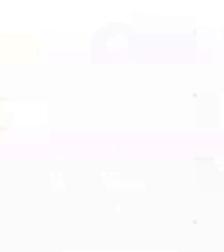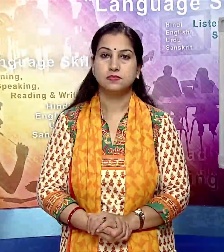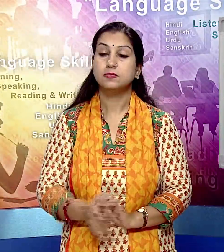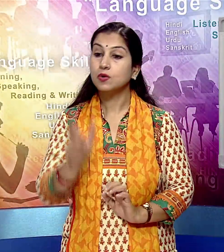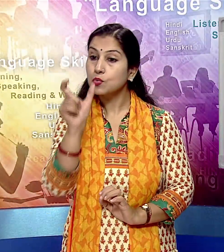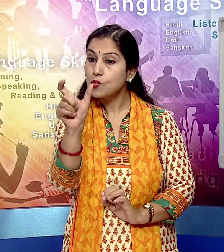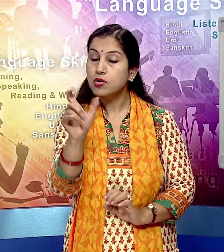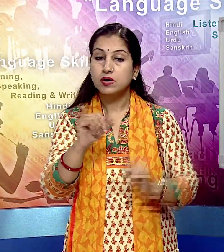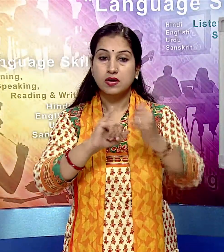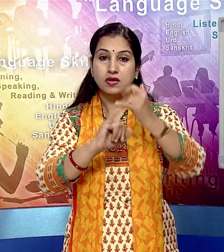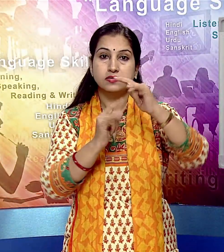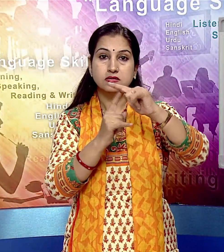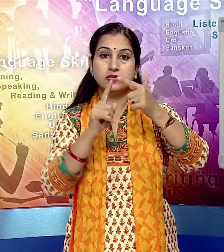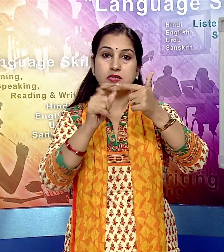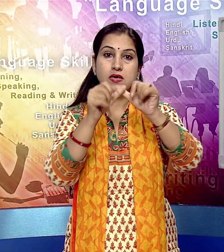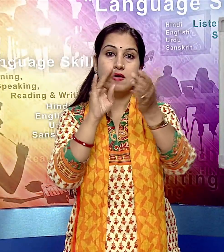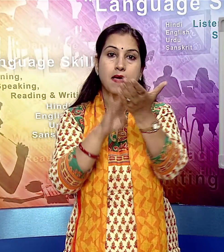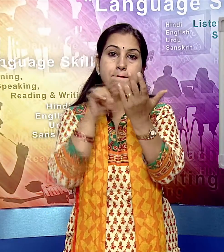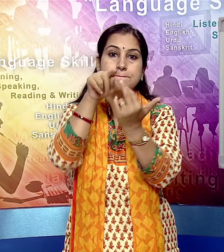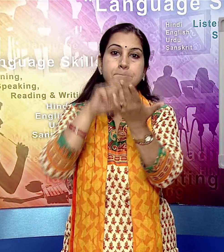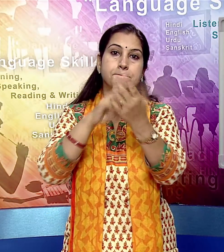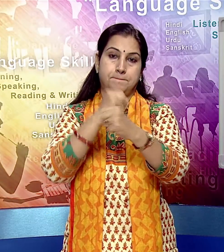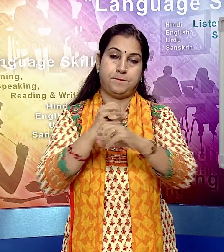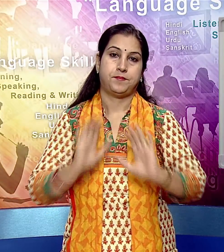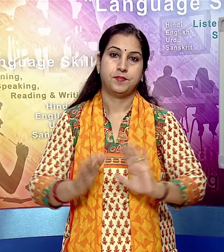The other point is steaming.